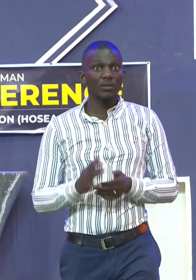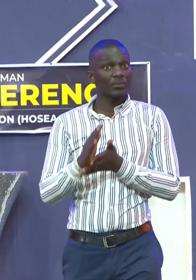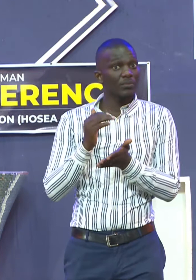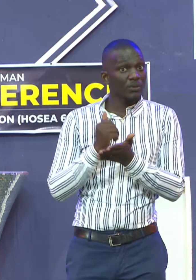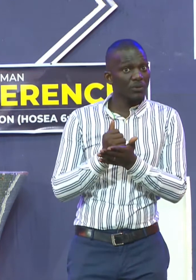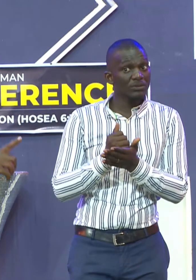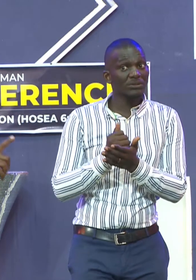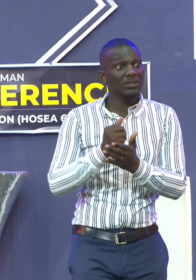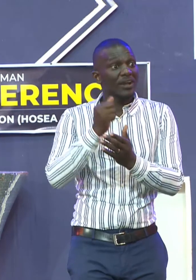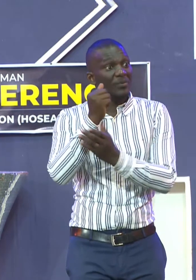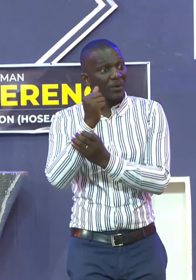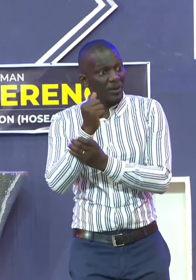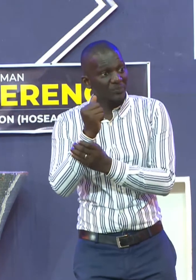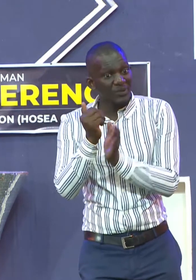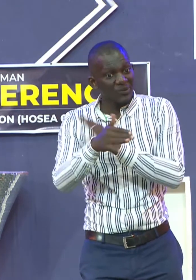Because Abraham,